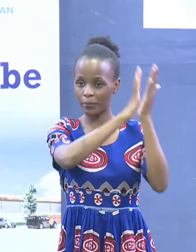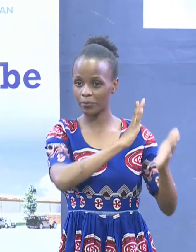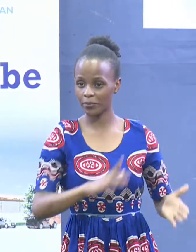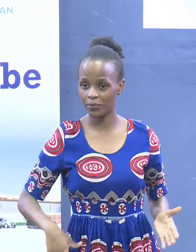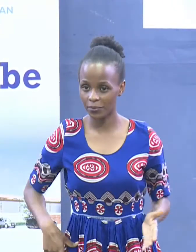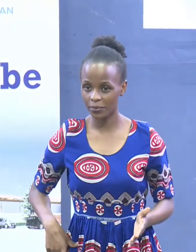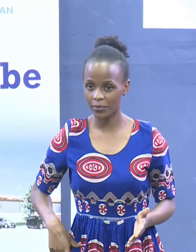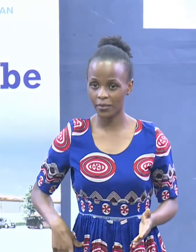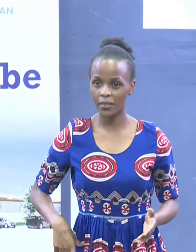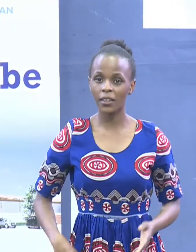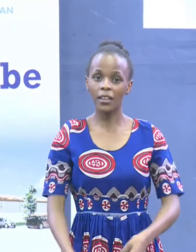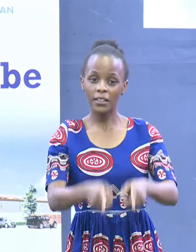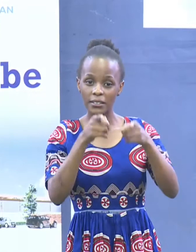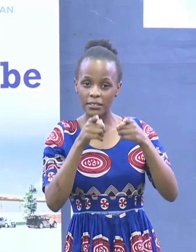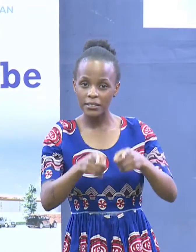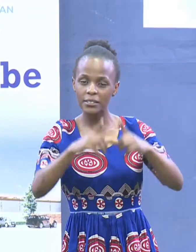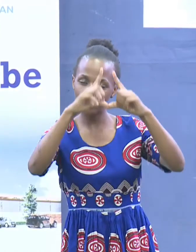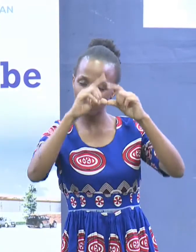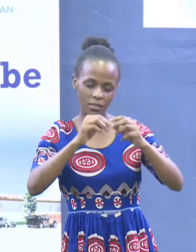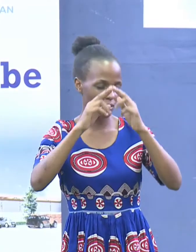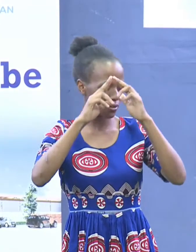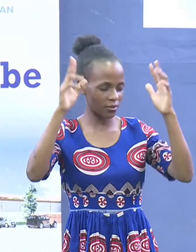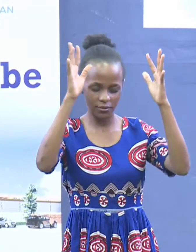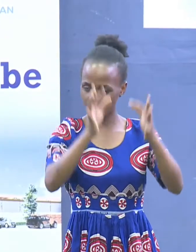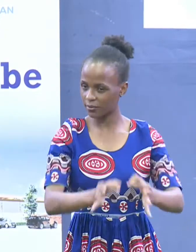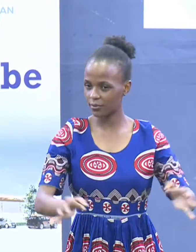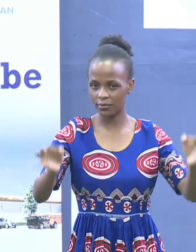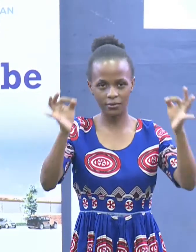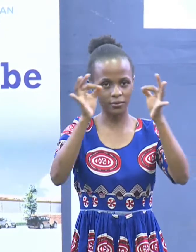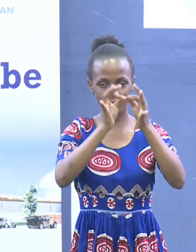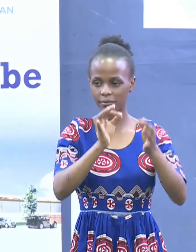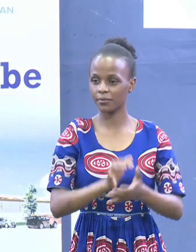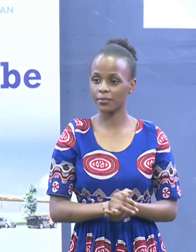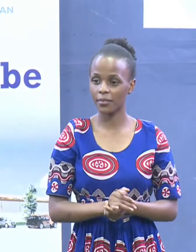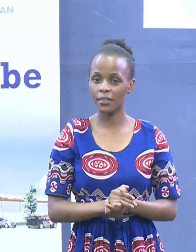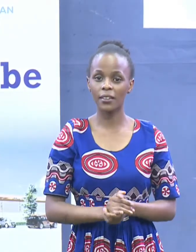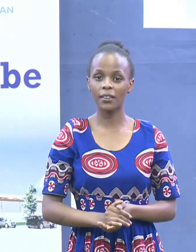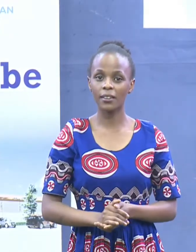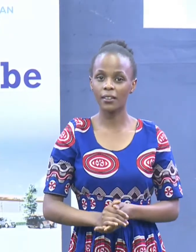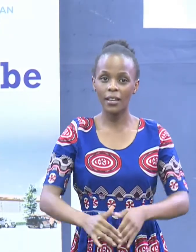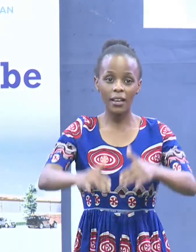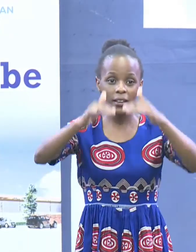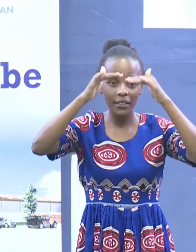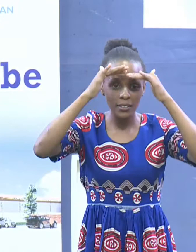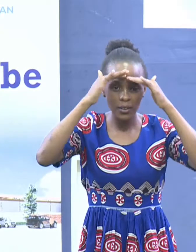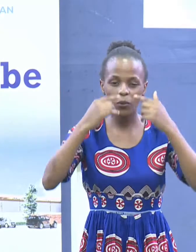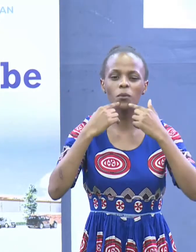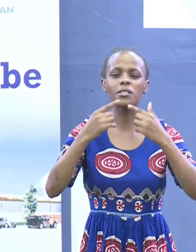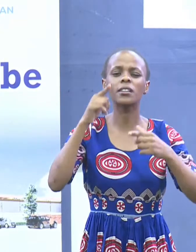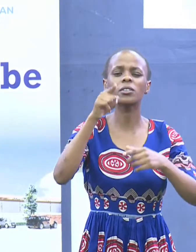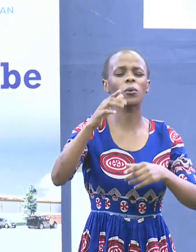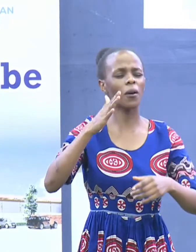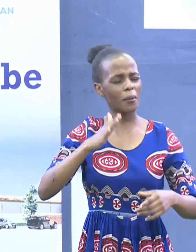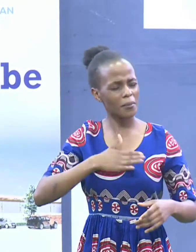Praise the Lord. Ebigambo bino bikulu nnyo. These words are so crucial. Nti oli buyinza bwange.